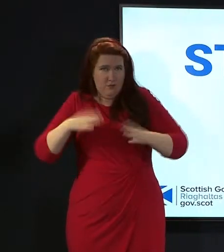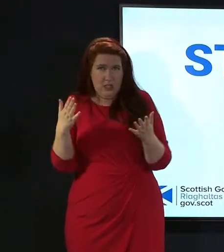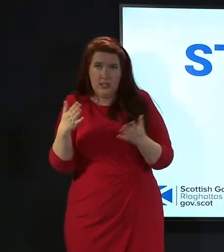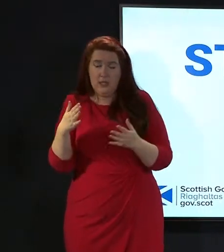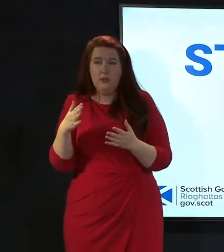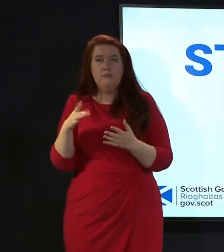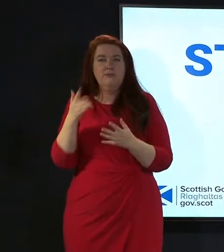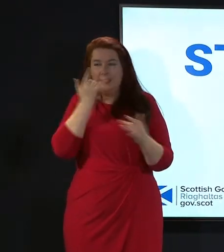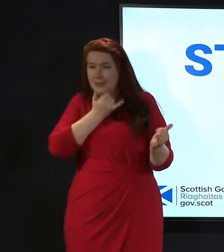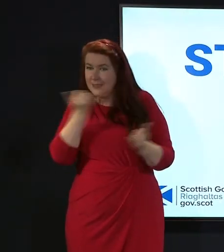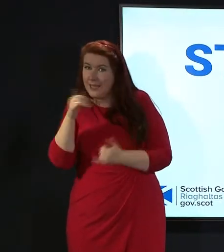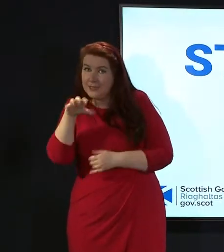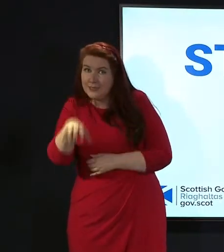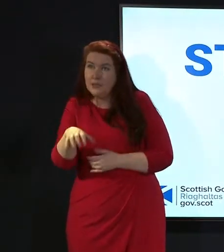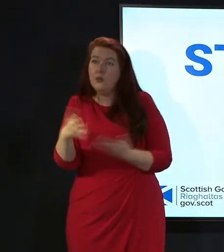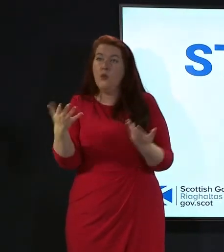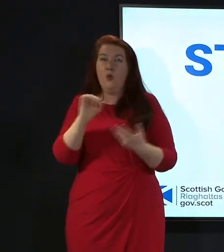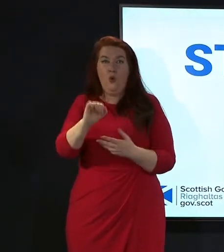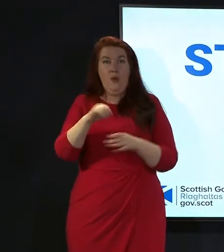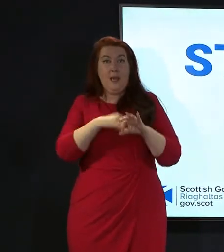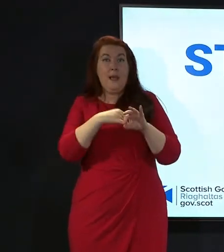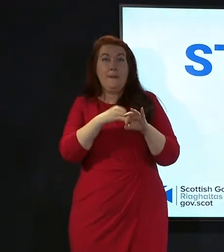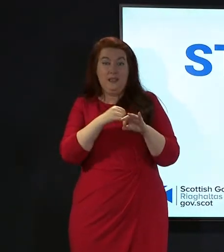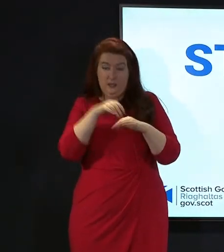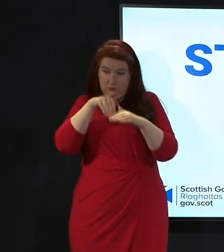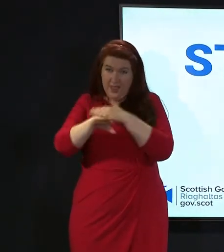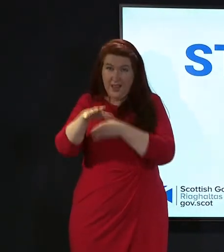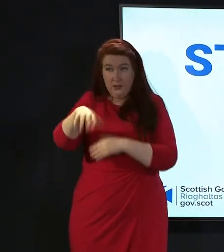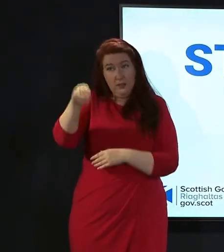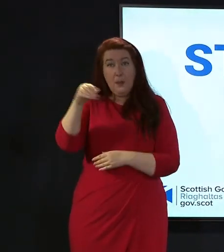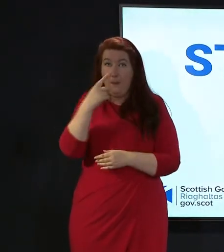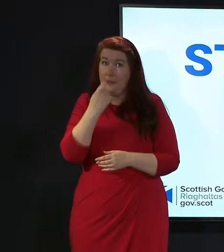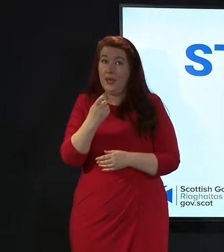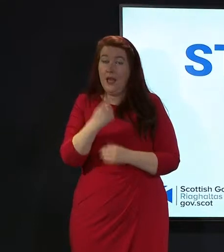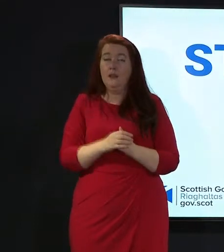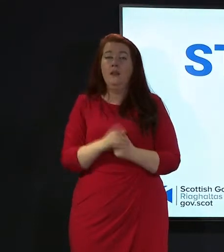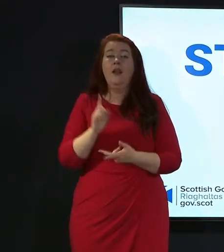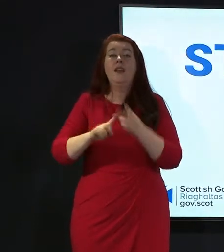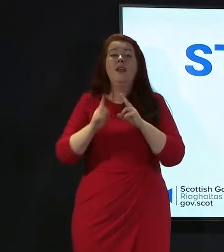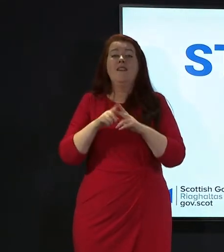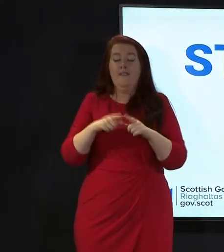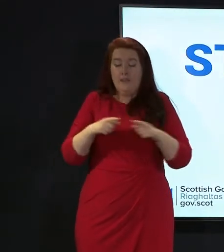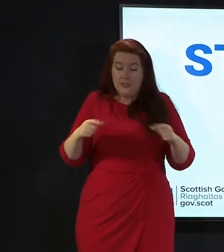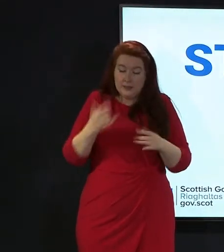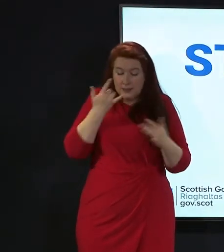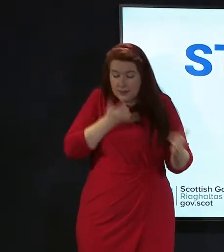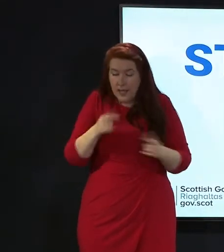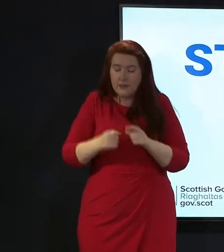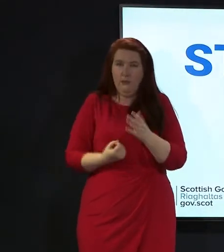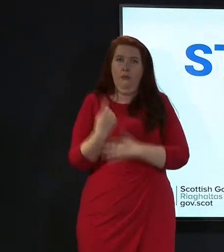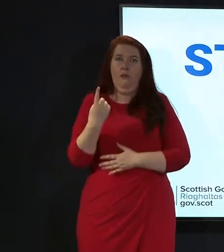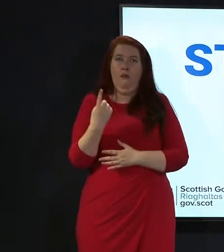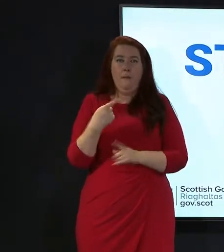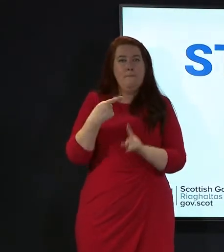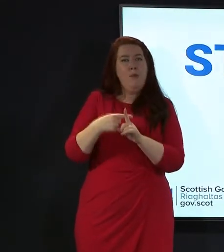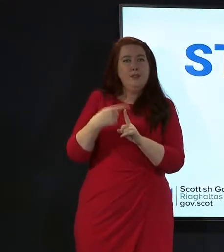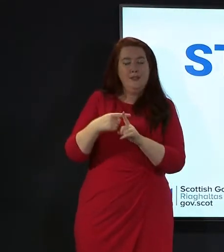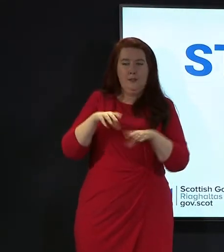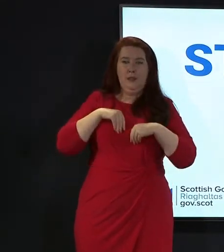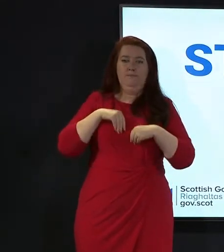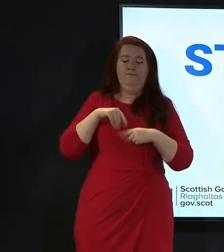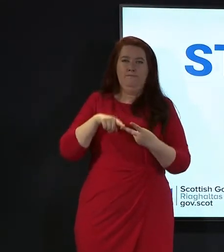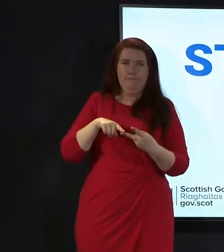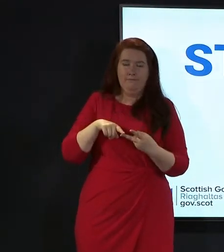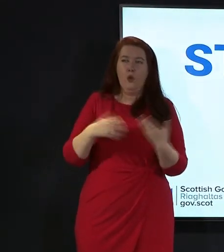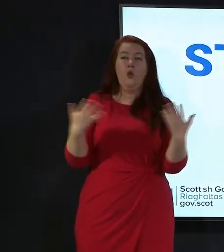local and regional test sites, and also from your local pharmacy. If you test positive through one of these lateral flow devices, or if you have